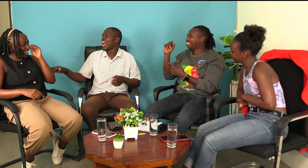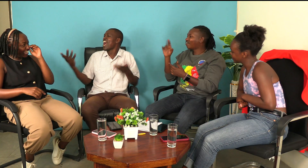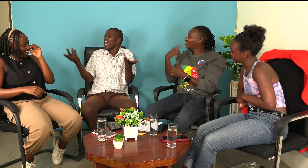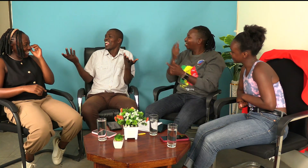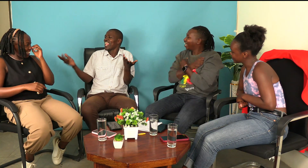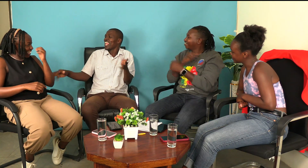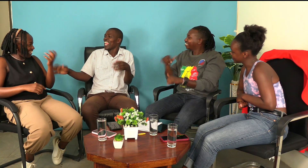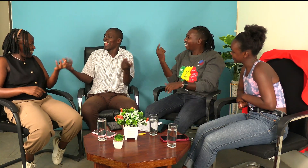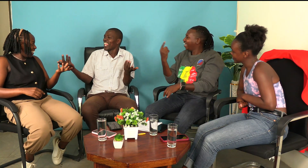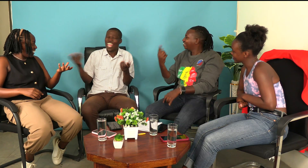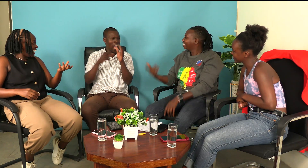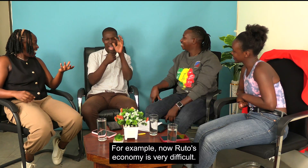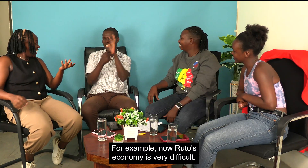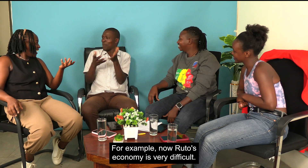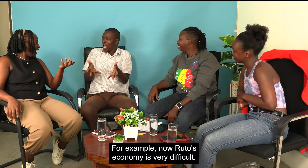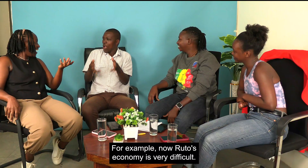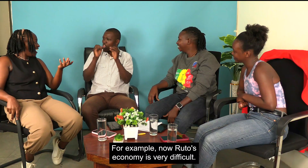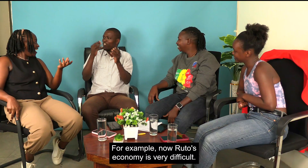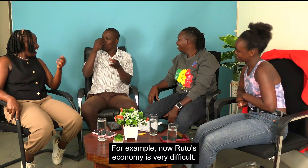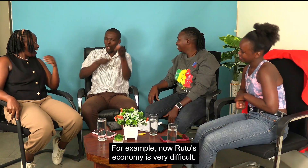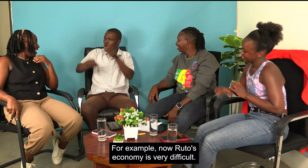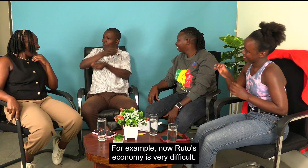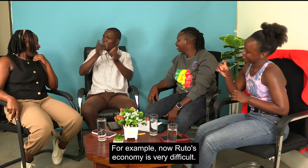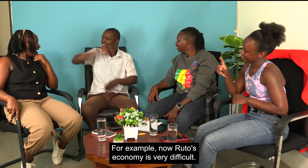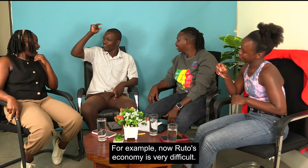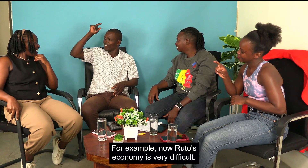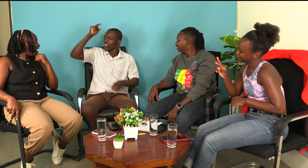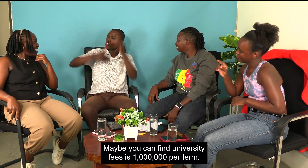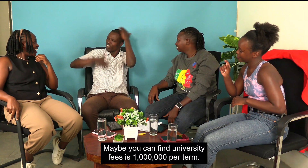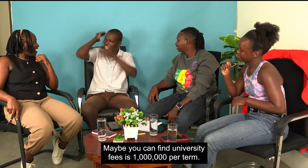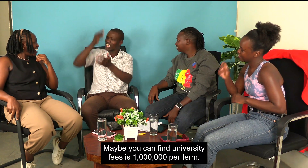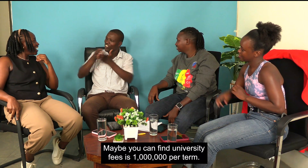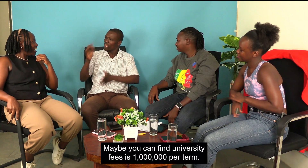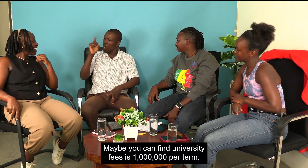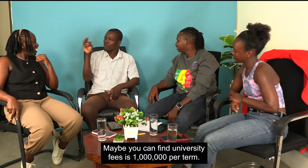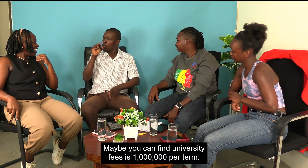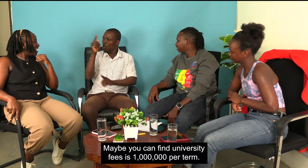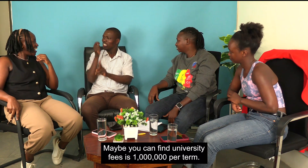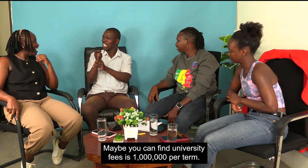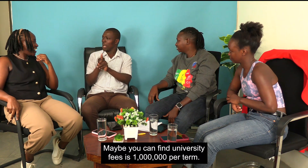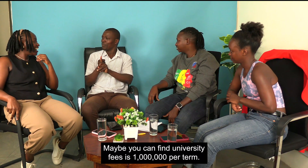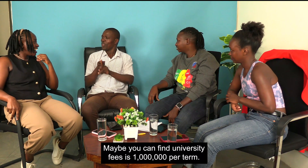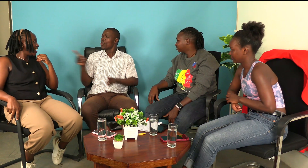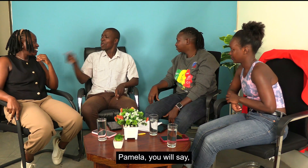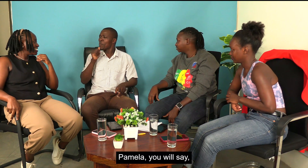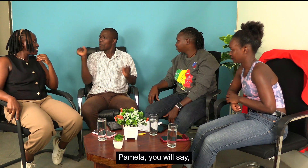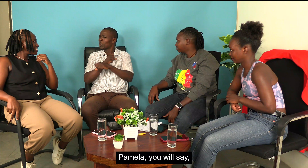alone. but those people who love to be Example just now with alone. the Ruto economy and the university fee is 1 million one